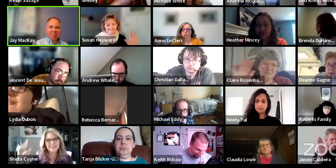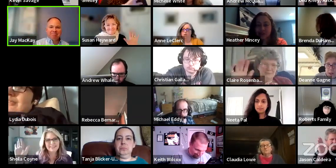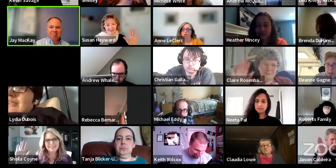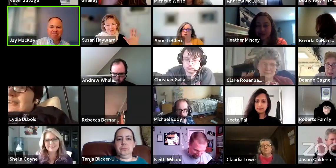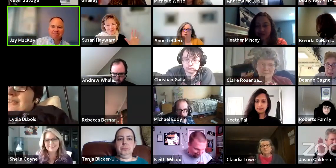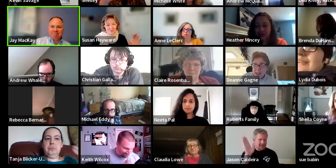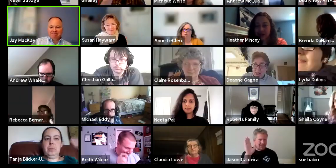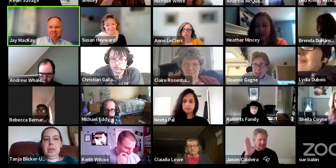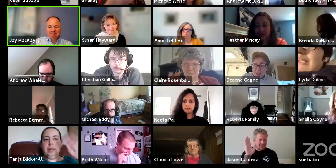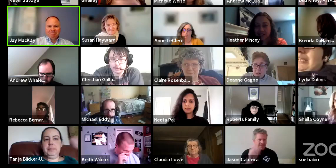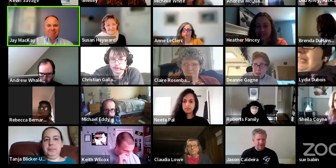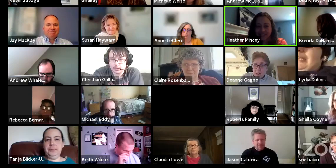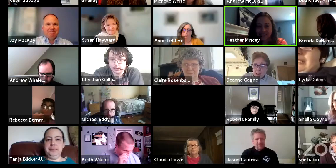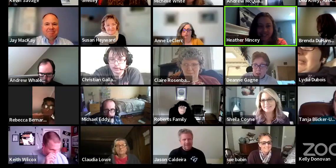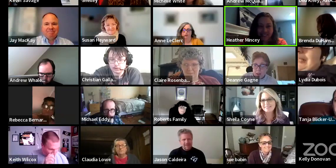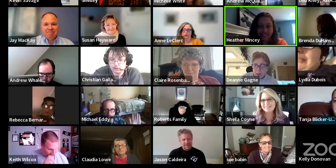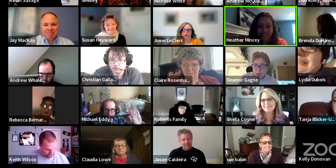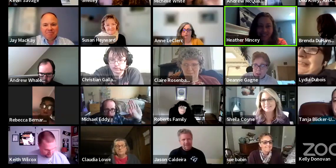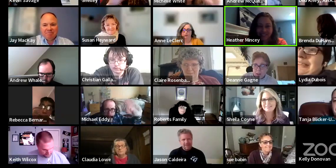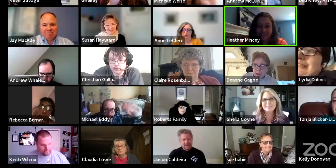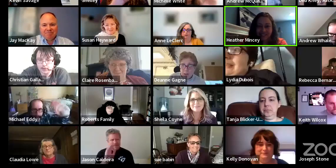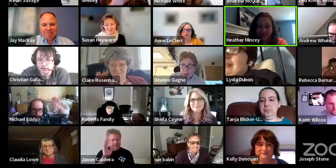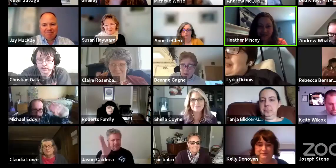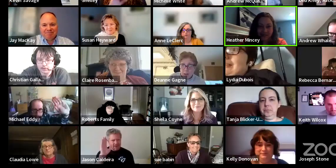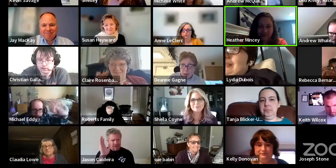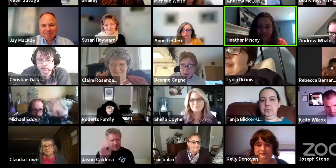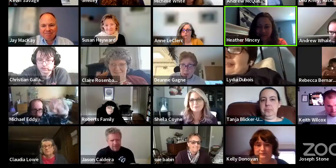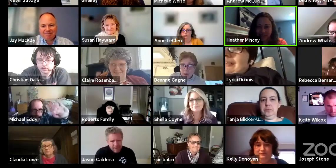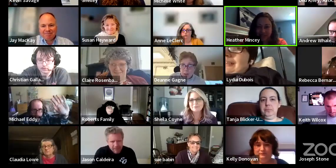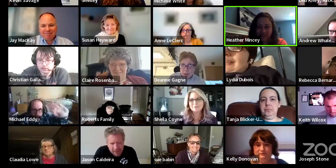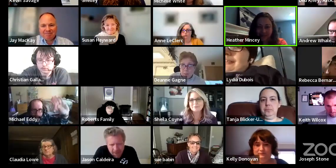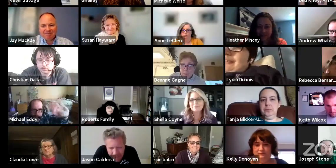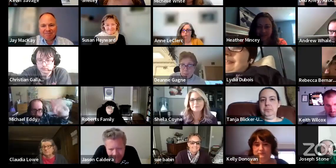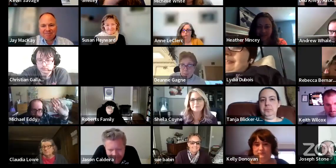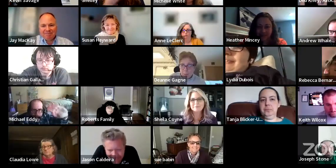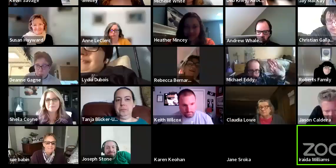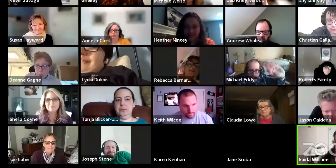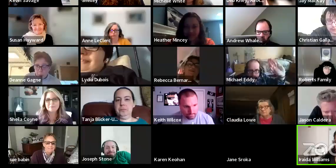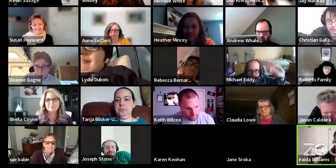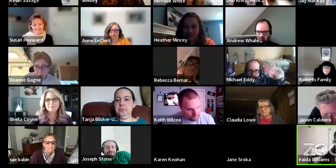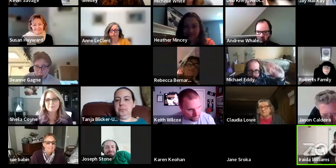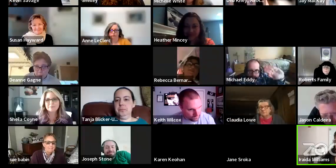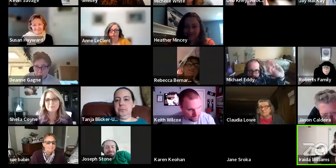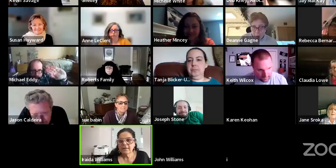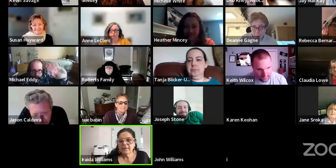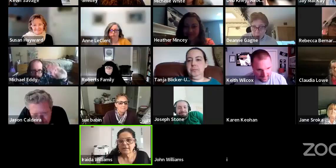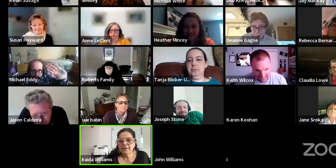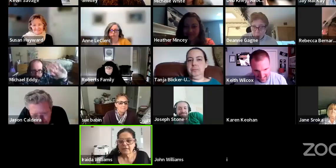Thank you. Bye. Bye. Thanks, everyone. Bye, thank you. Bye.